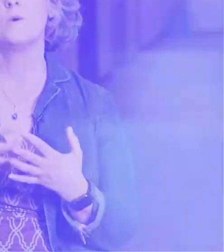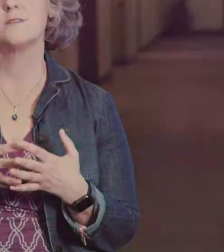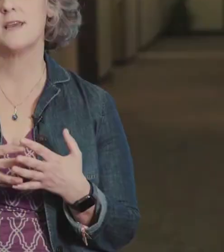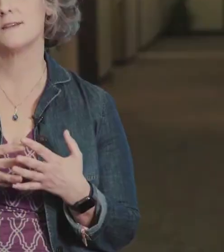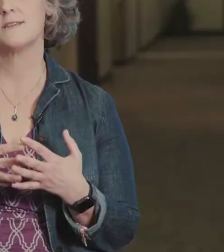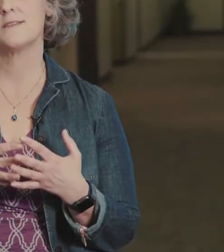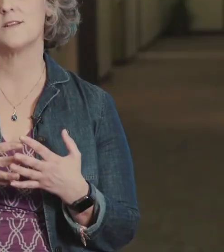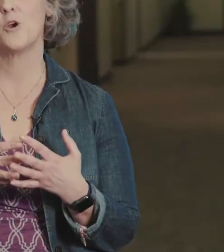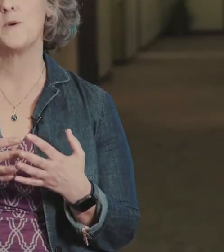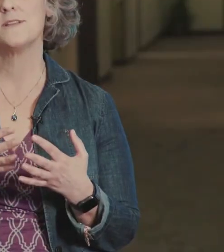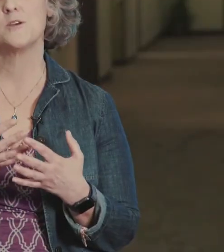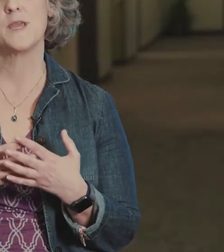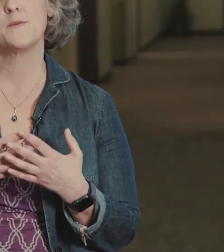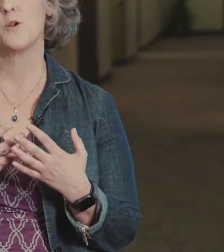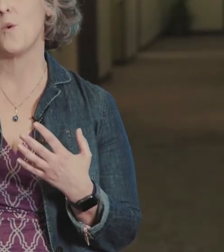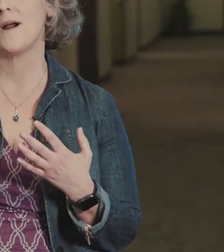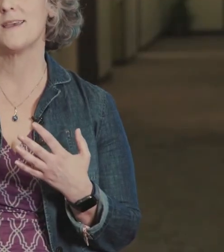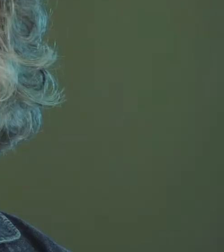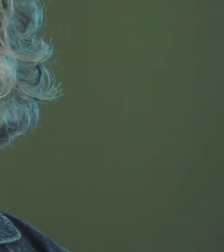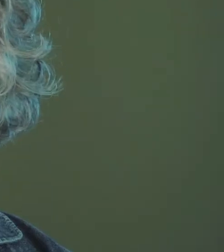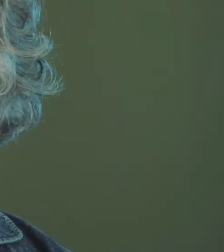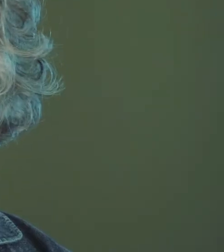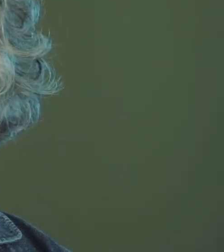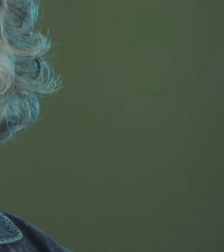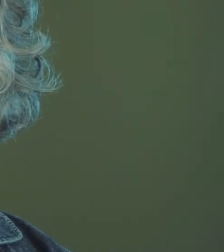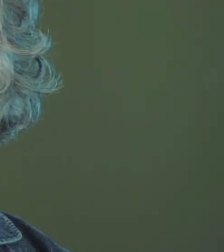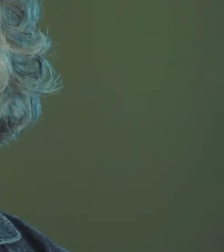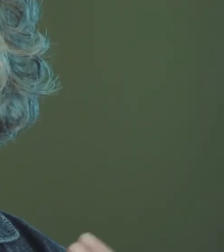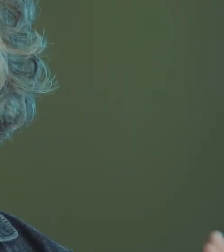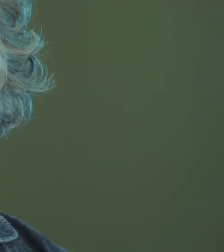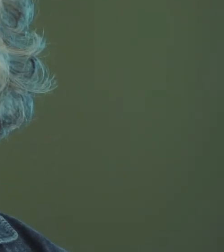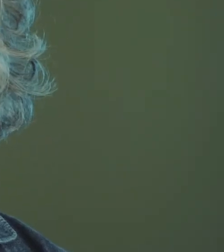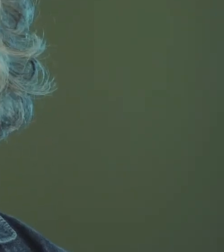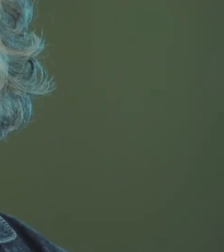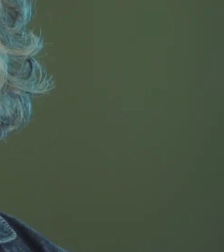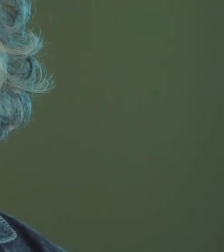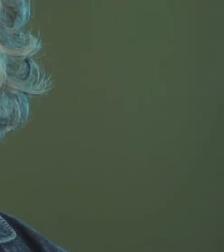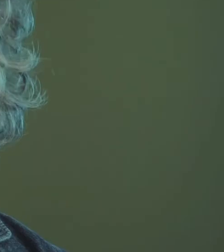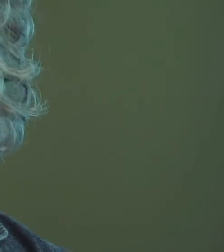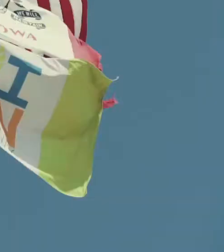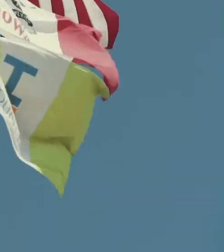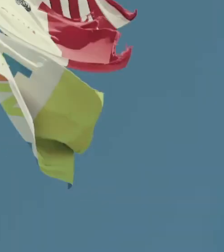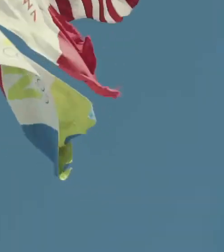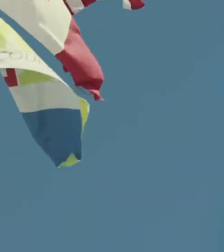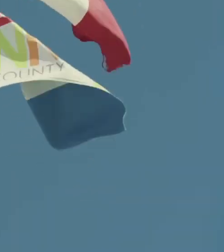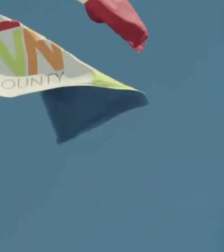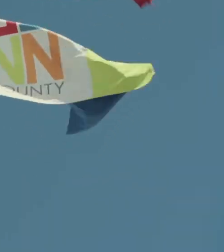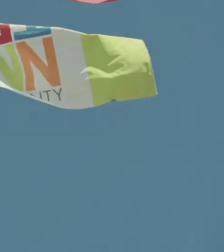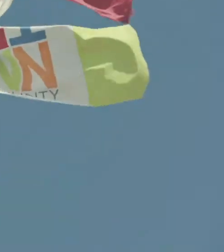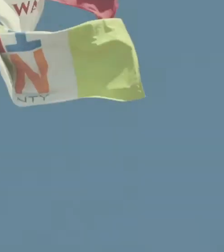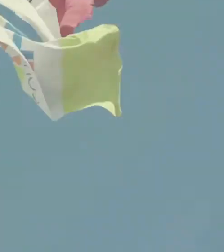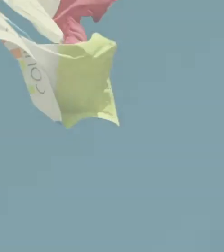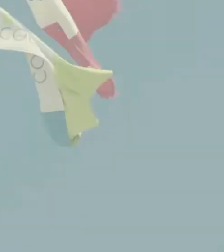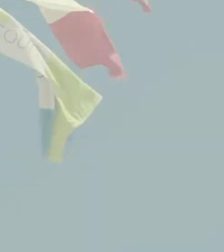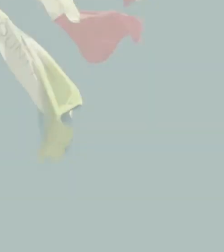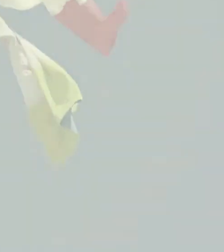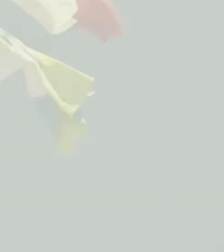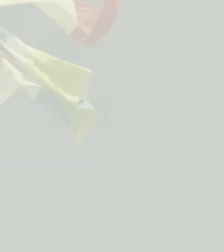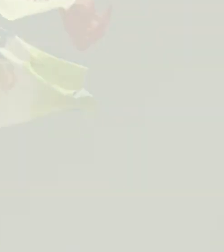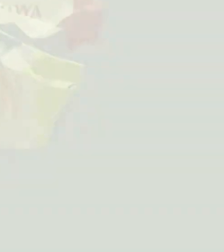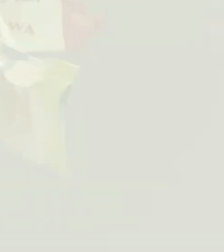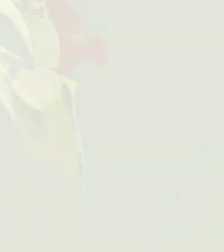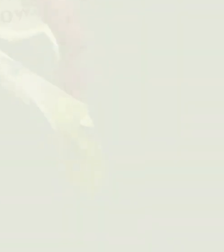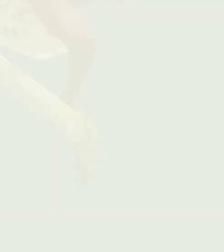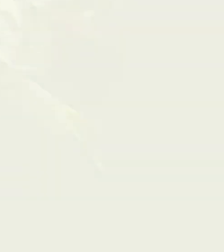Once the Access Center opens, they'll be able to walk in, they'll get the help that they need, and they'll get connected to the care that they want at that time.